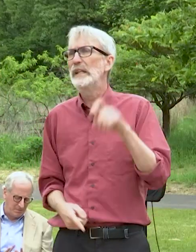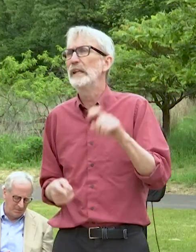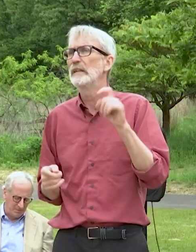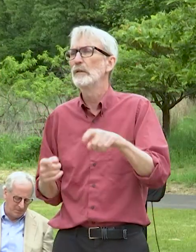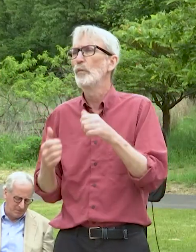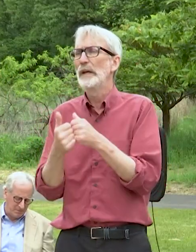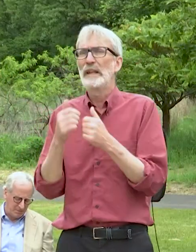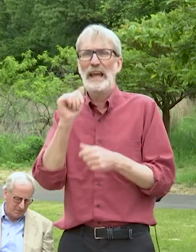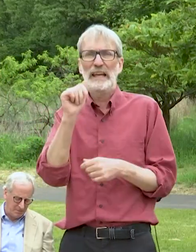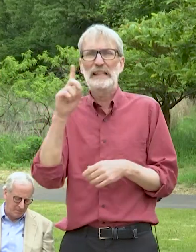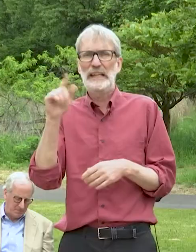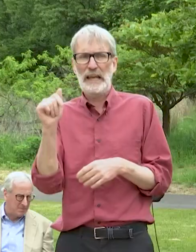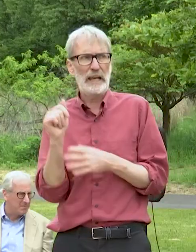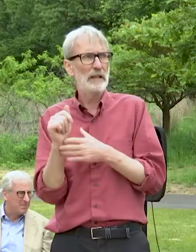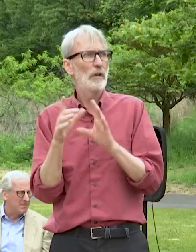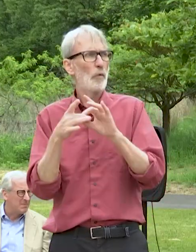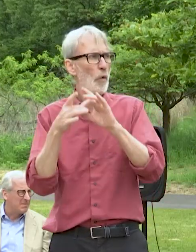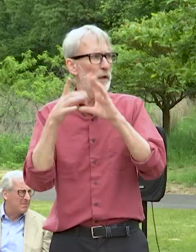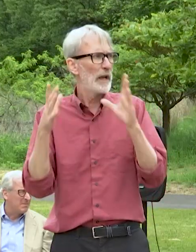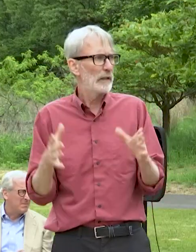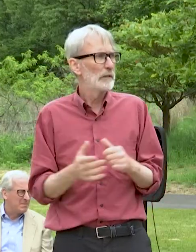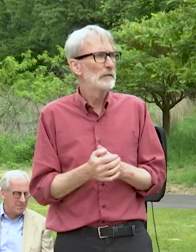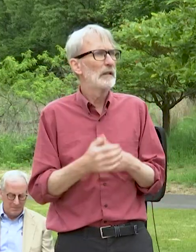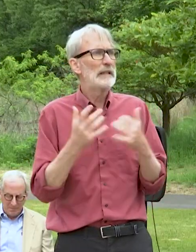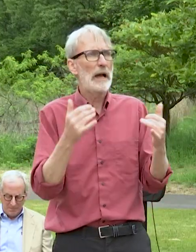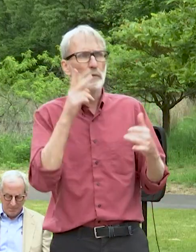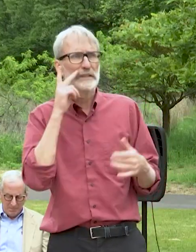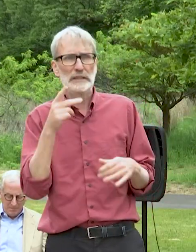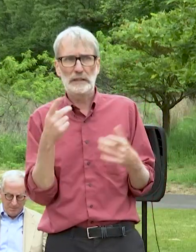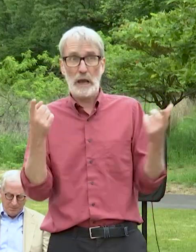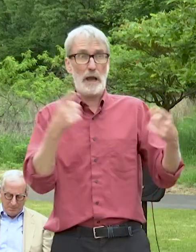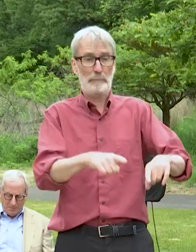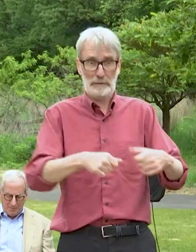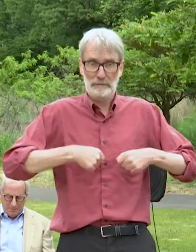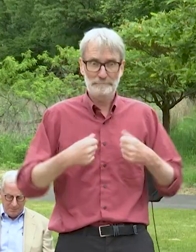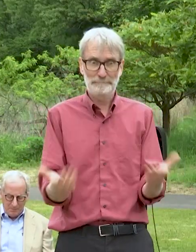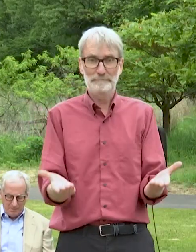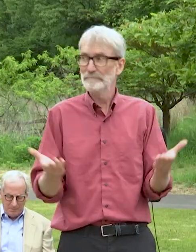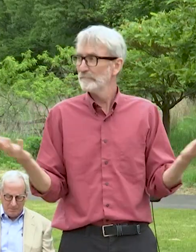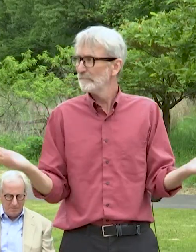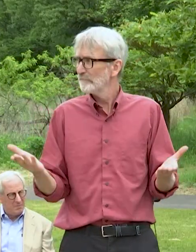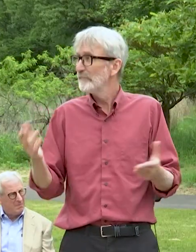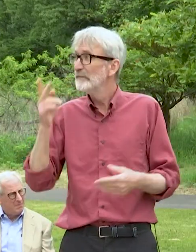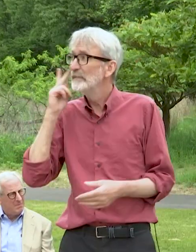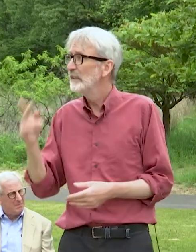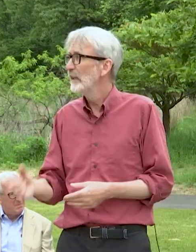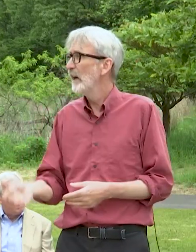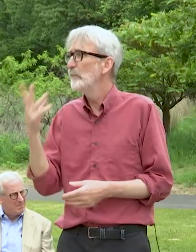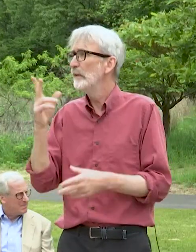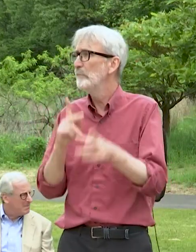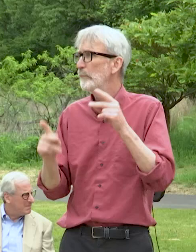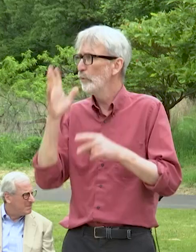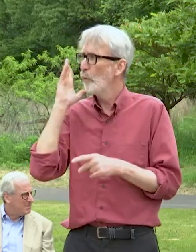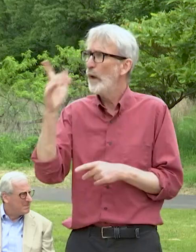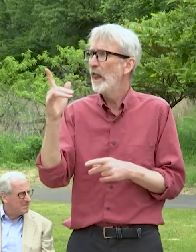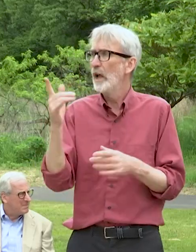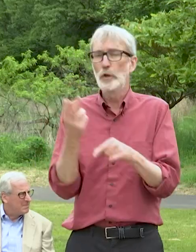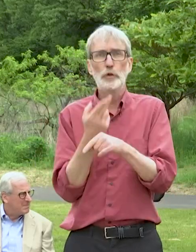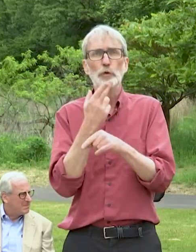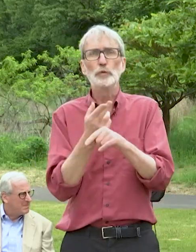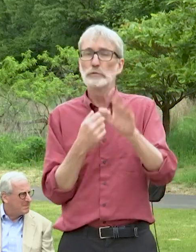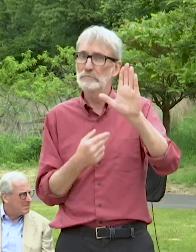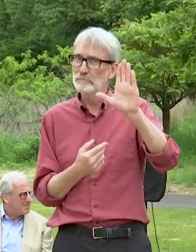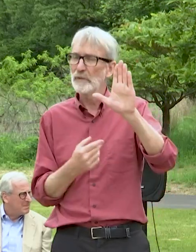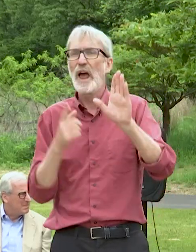ADA coordinator. And to be able to see the delivery of this project today and see how many people will use it,